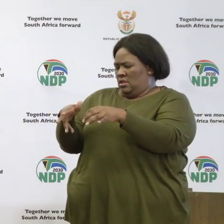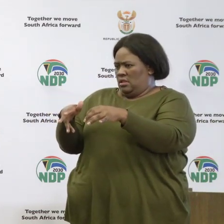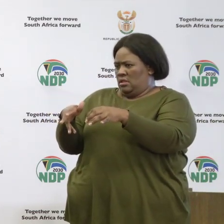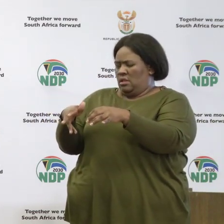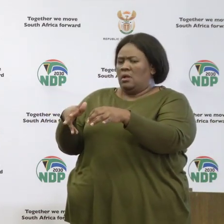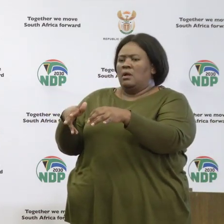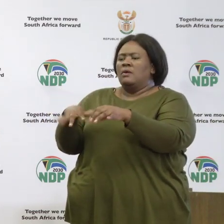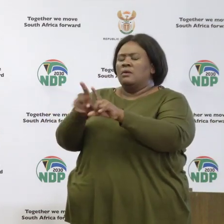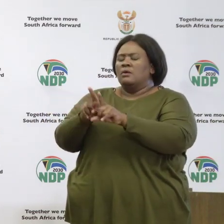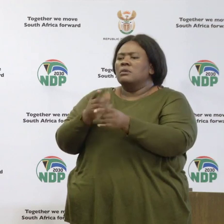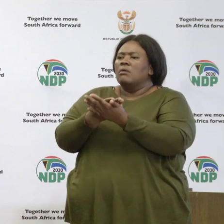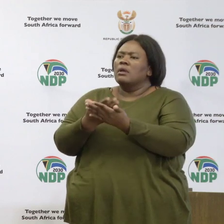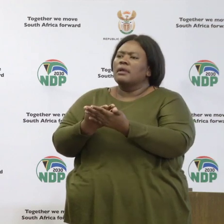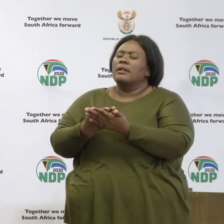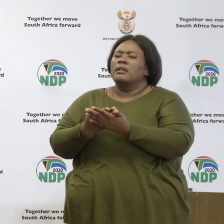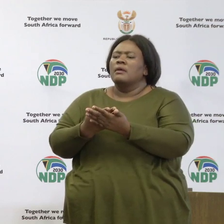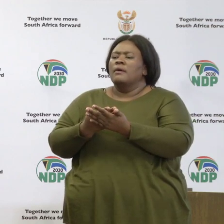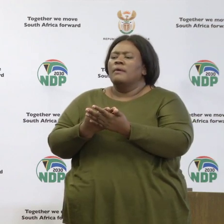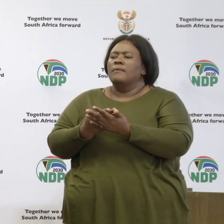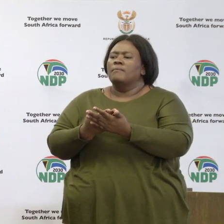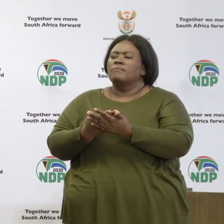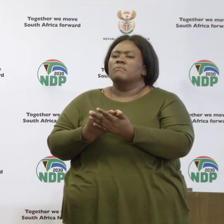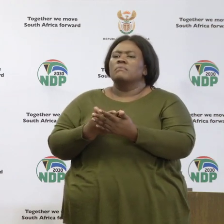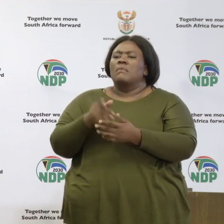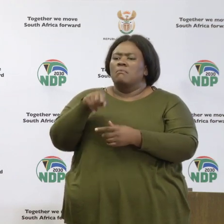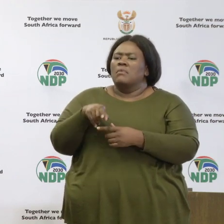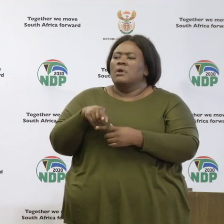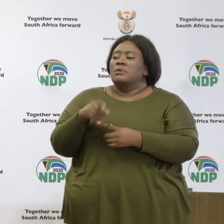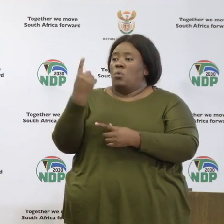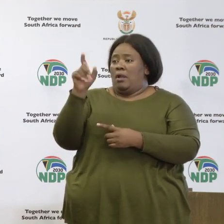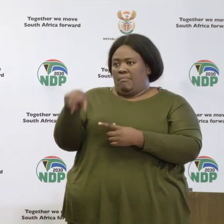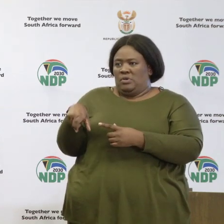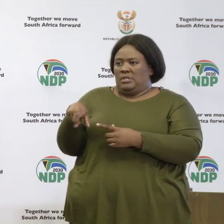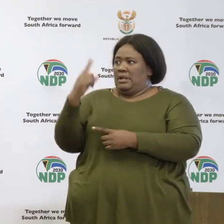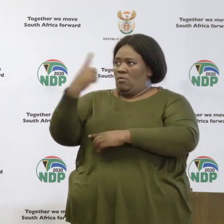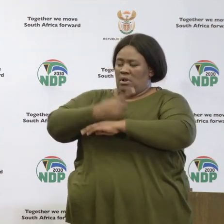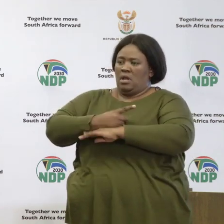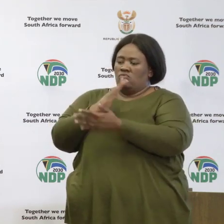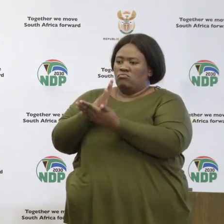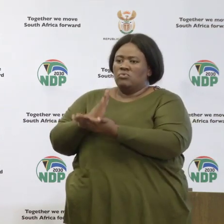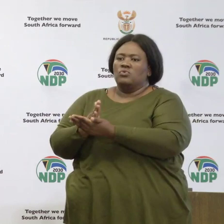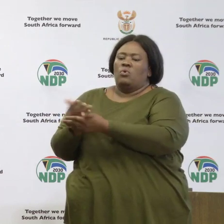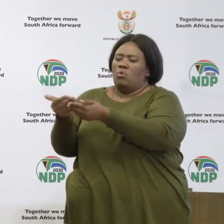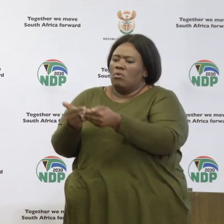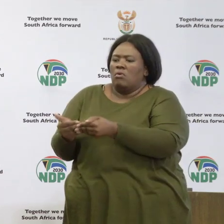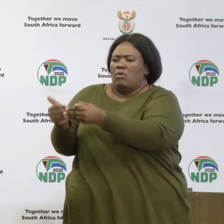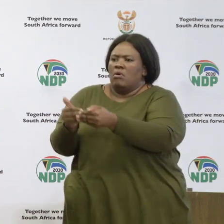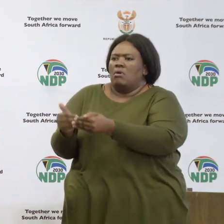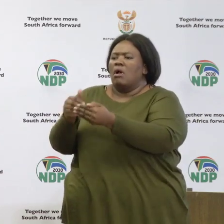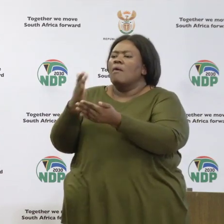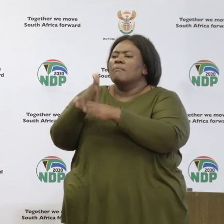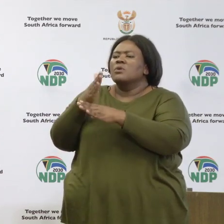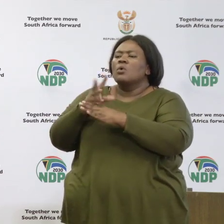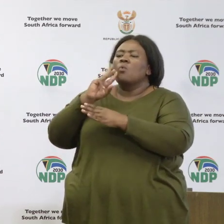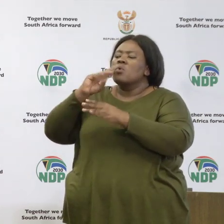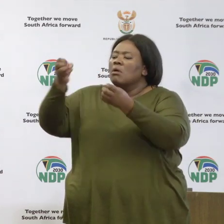to allocate at least one person per day to look after the tanks, so that we are sure that there are no leakages from the tanks, and